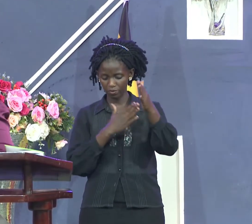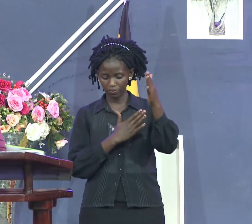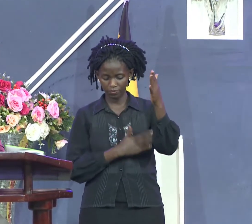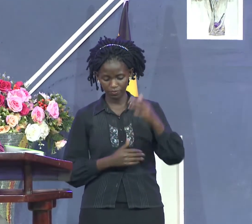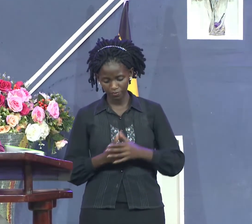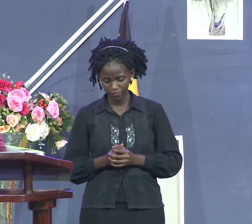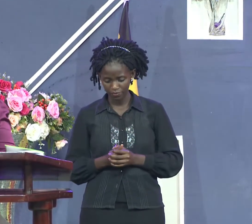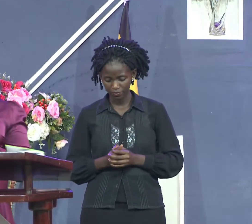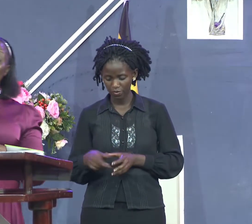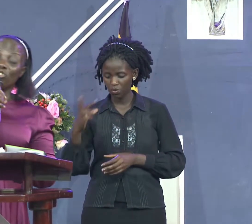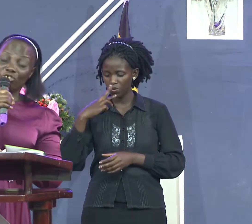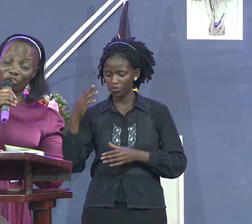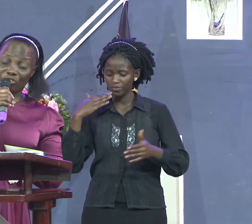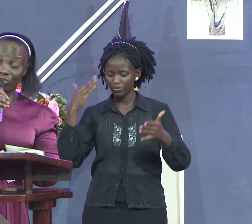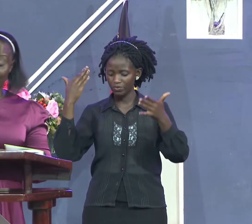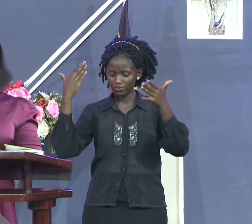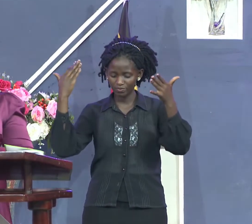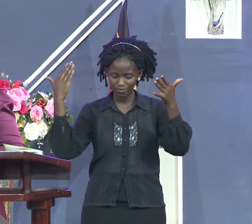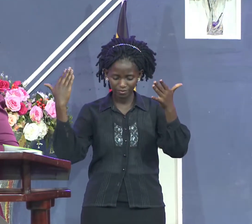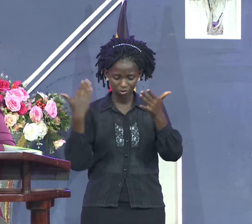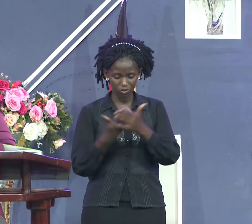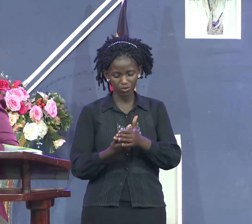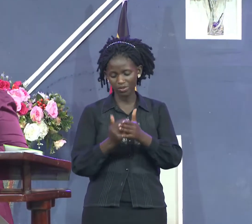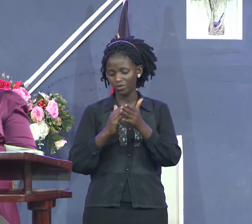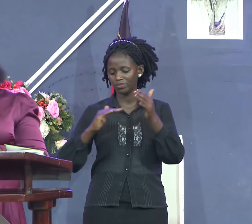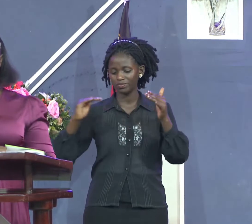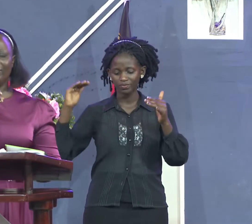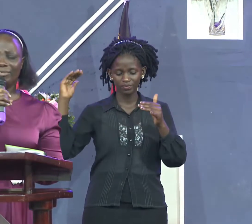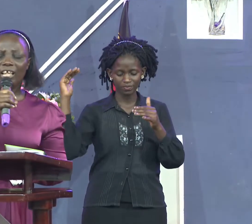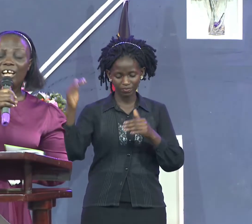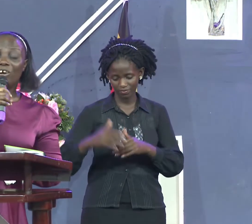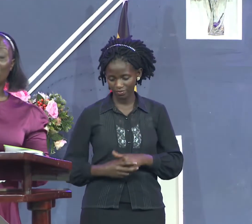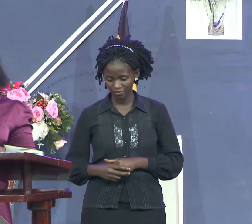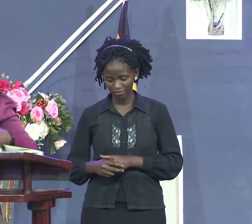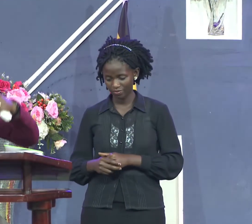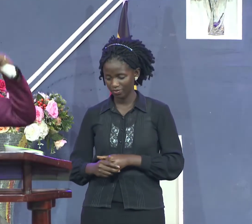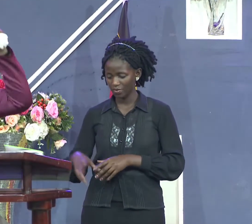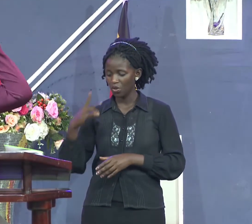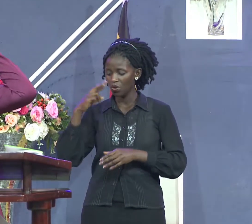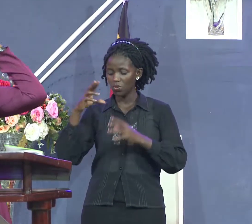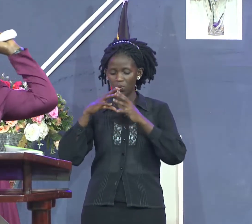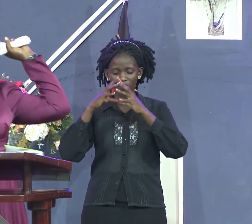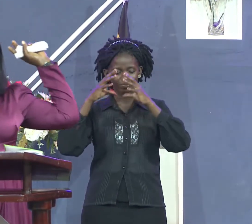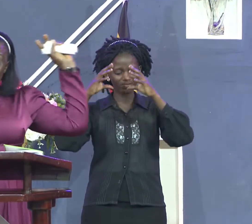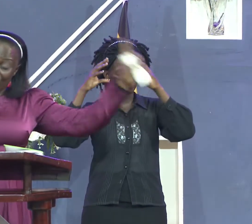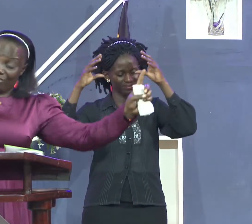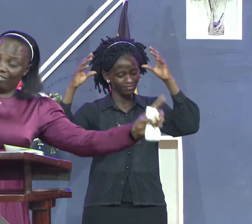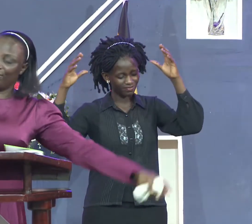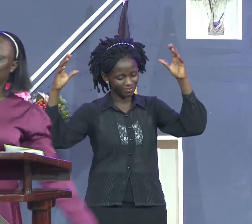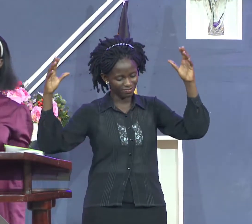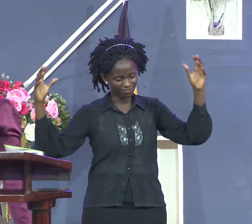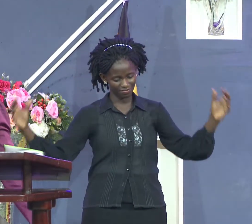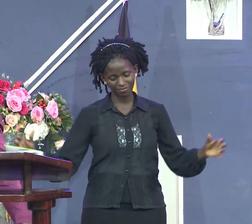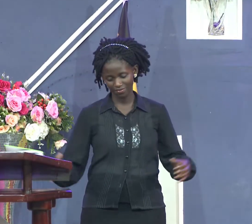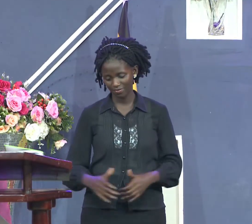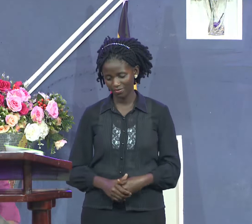Almighty God. Olimulunji nyonyonyonyo. You're so good. Olimunene nyonyonyonyo.